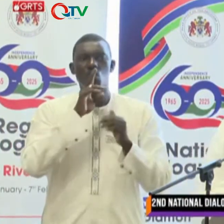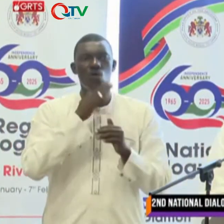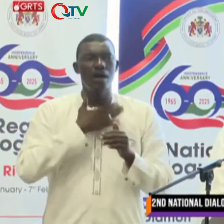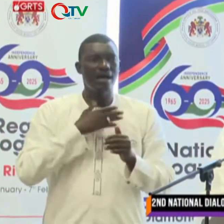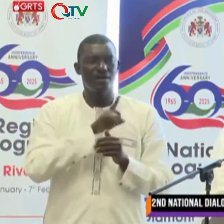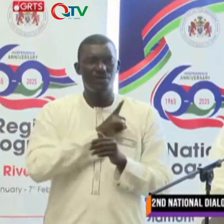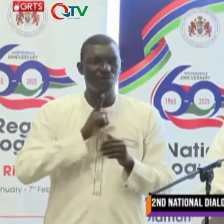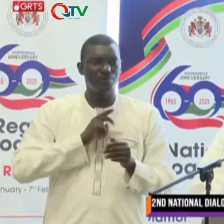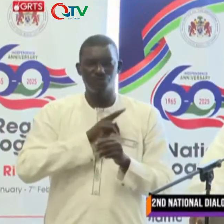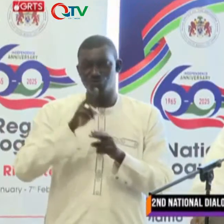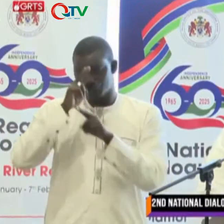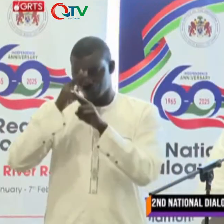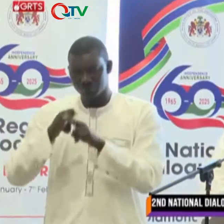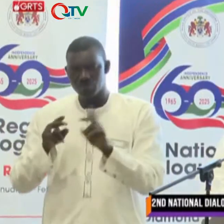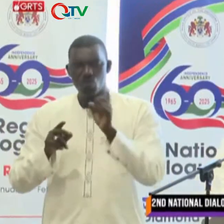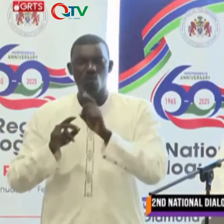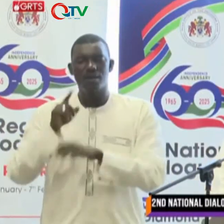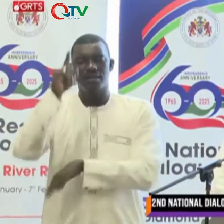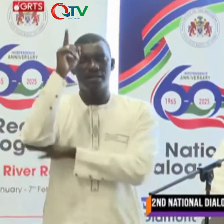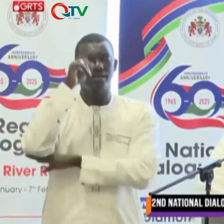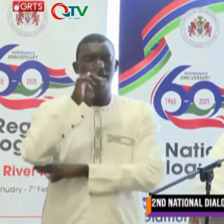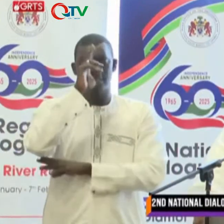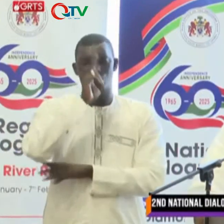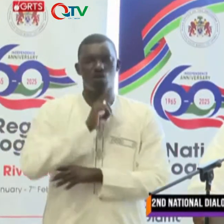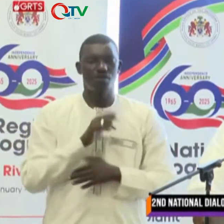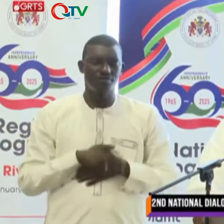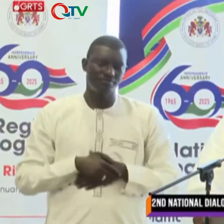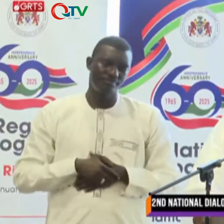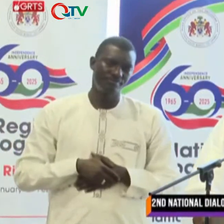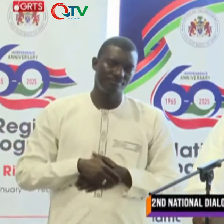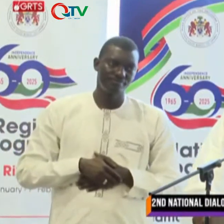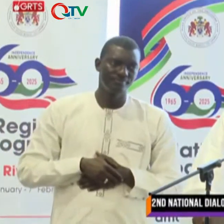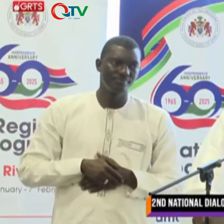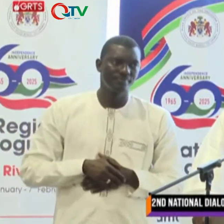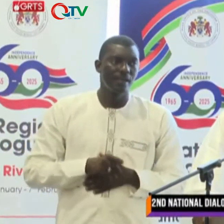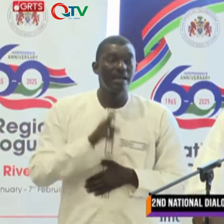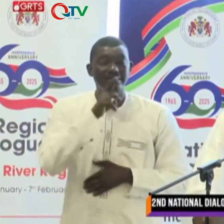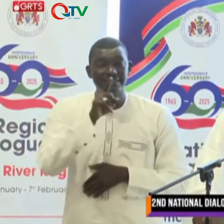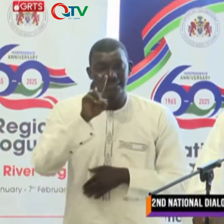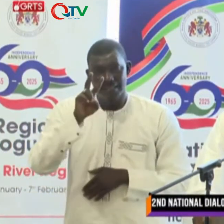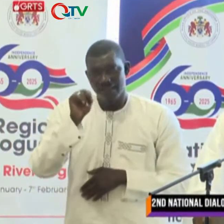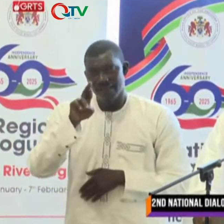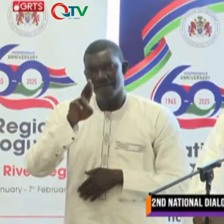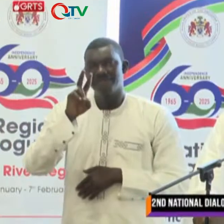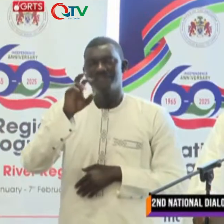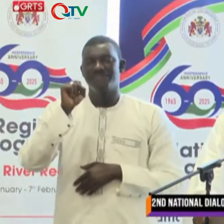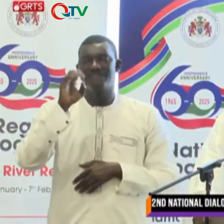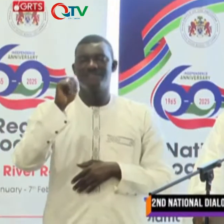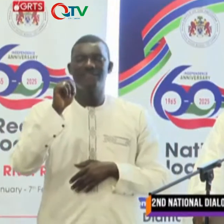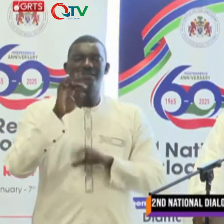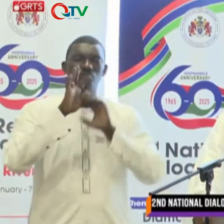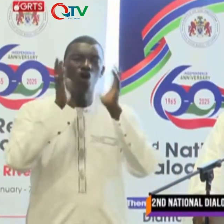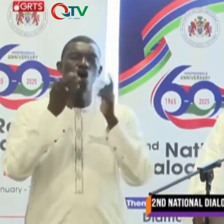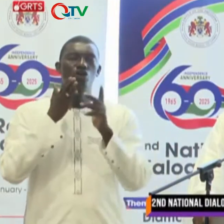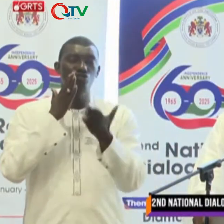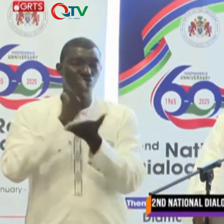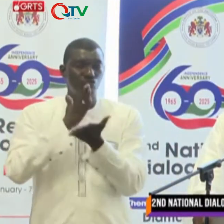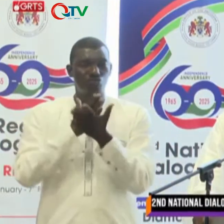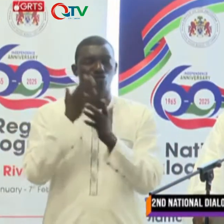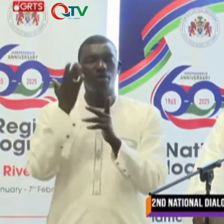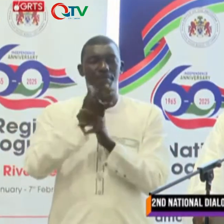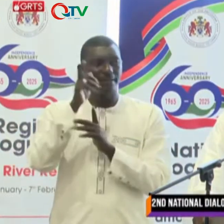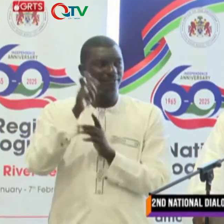dishonor what the Almighty has honored? This verse for all true believers should be